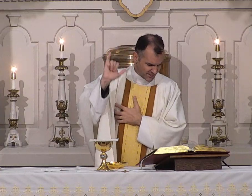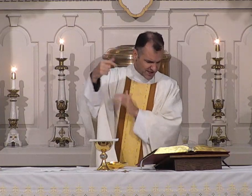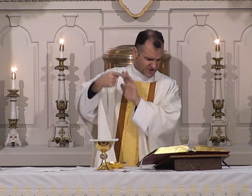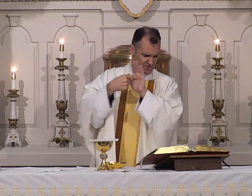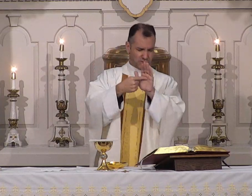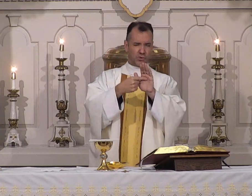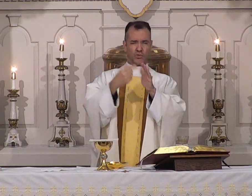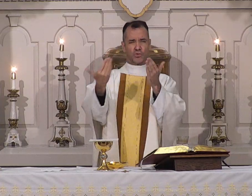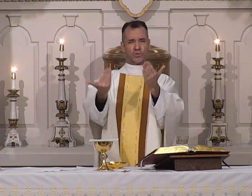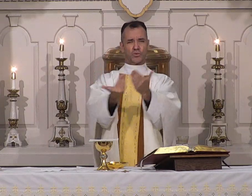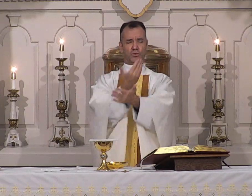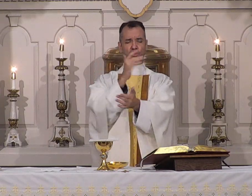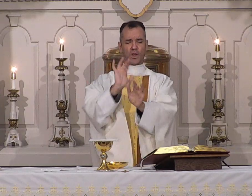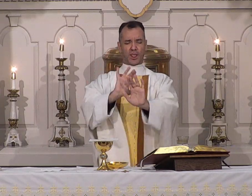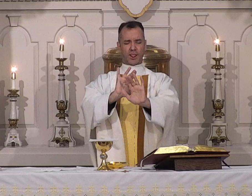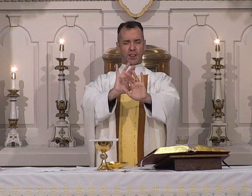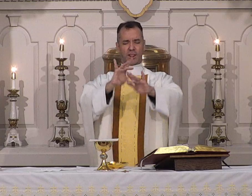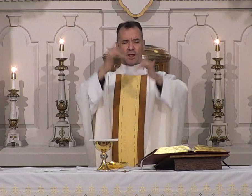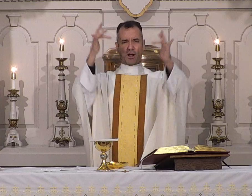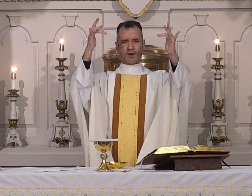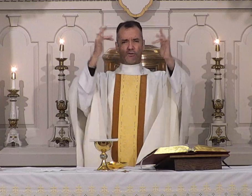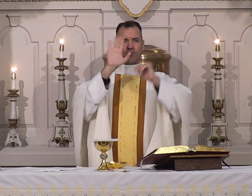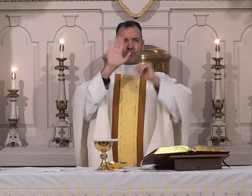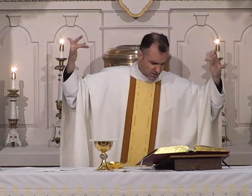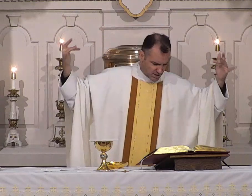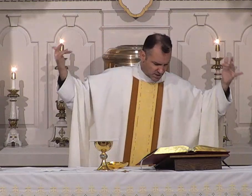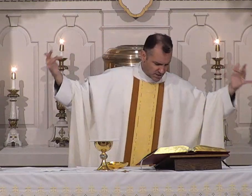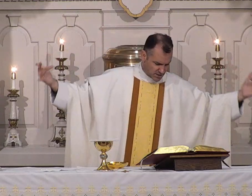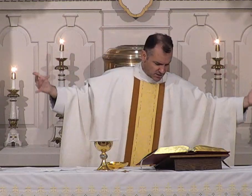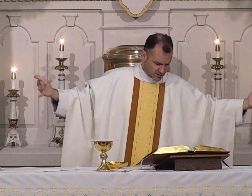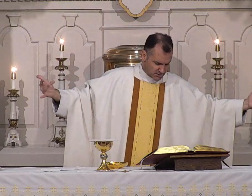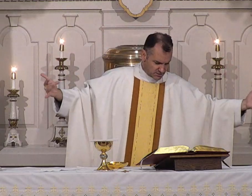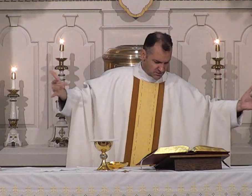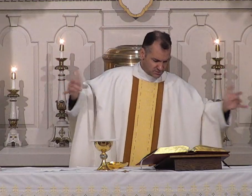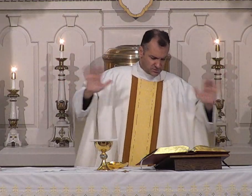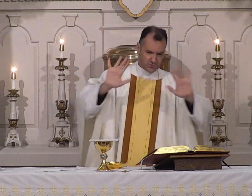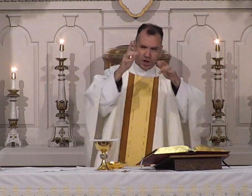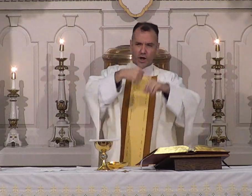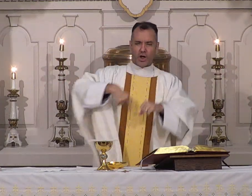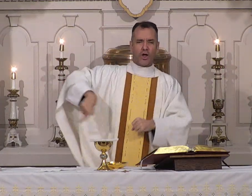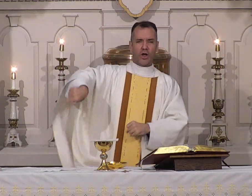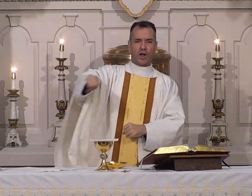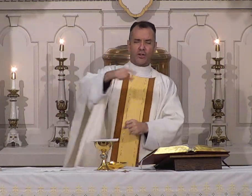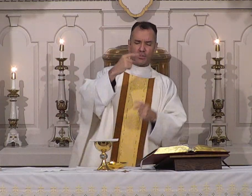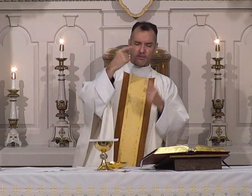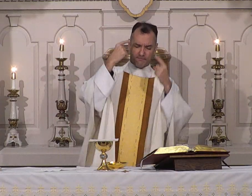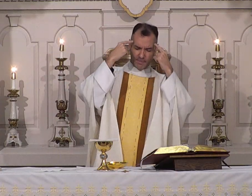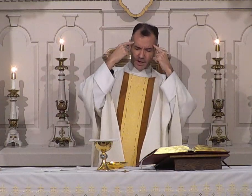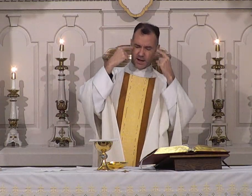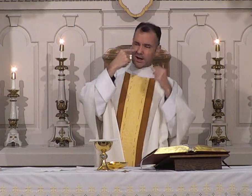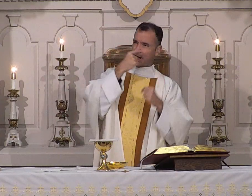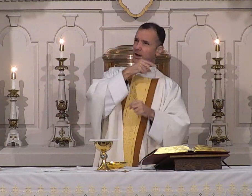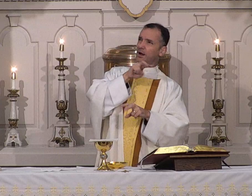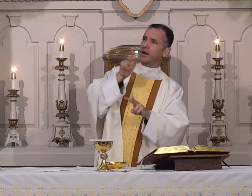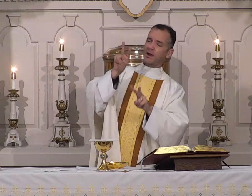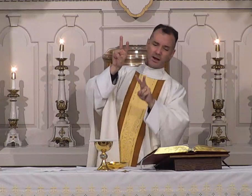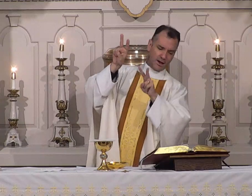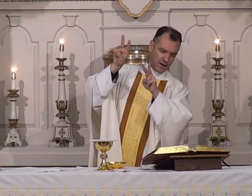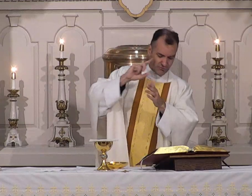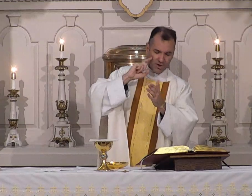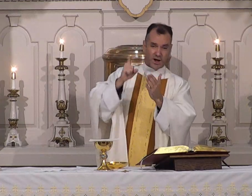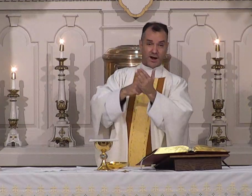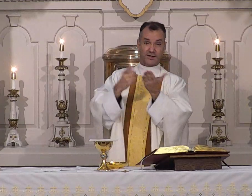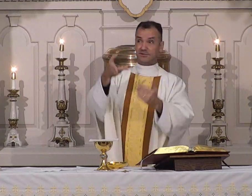so that as we recognize in him God made visible, we may be caught up through him in love of things